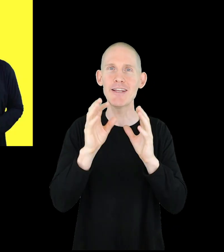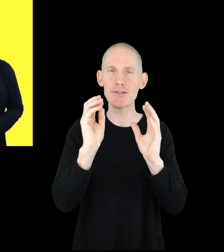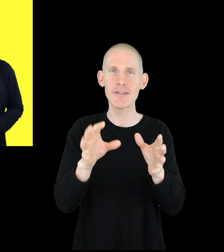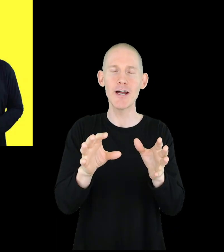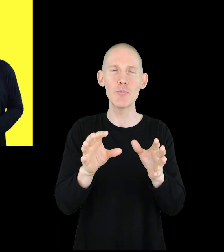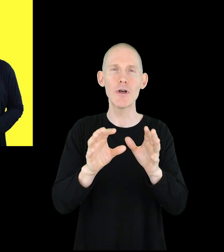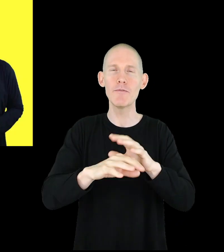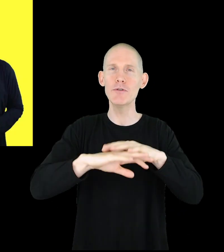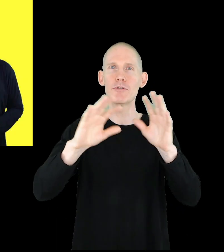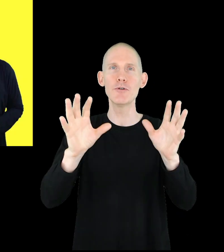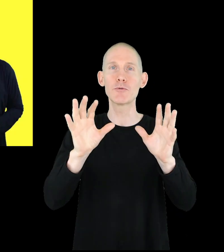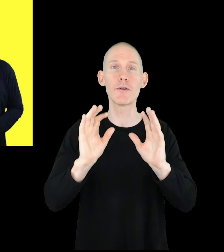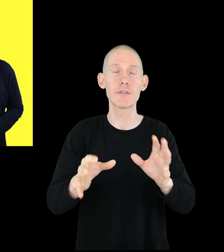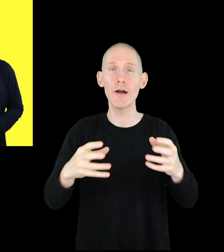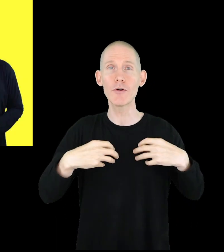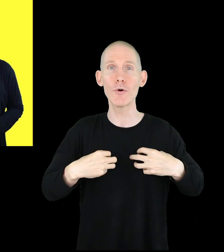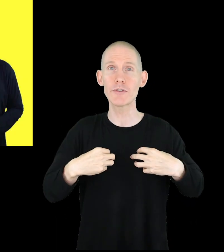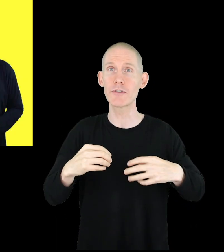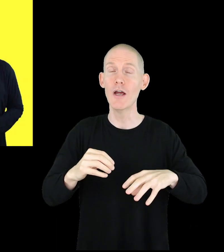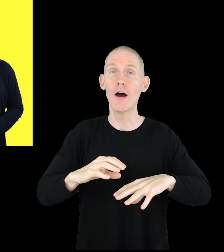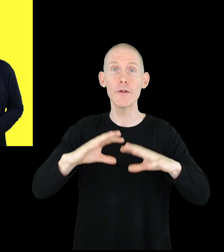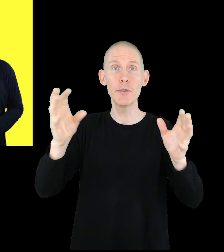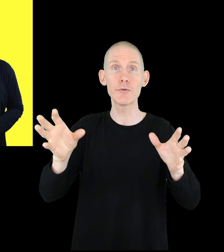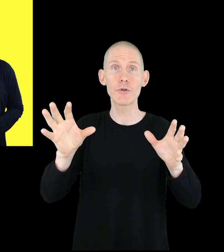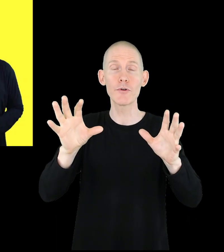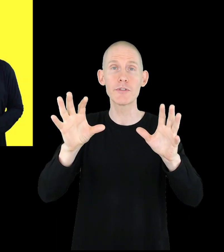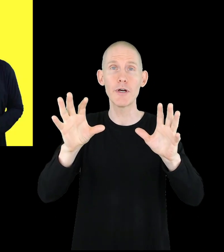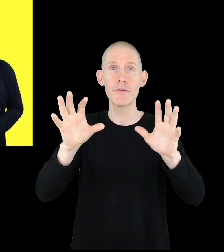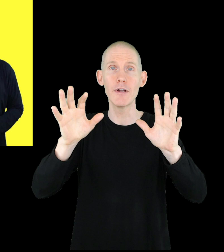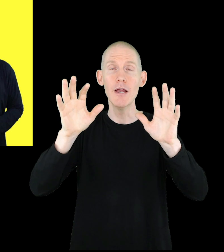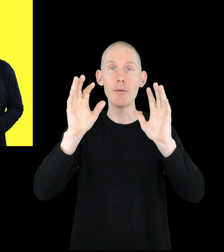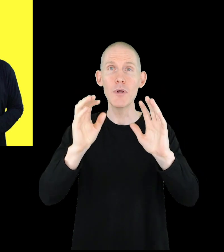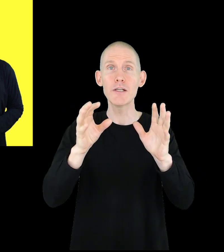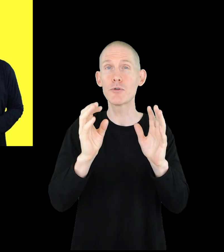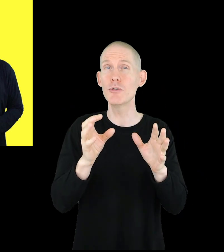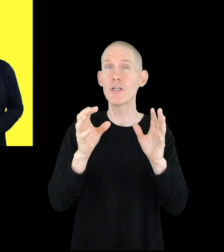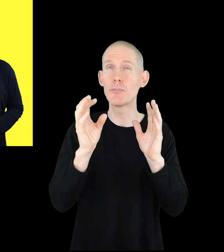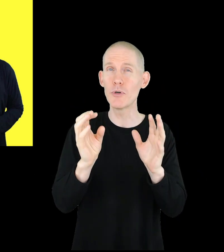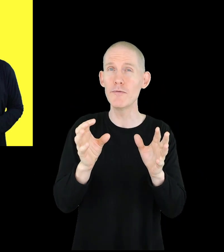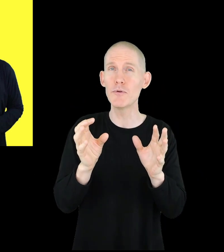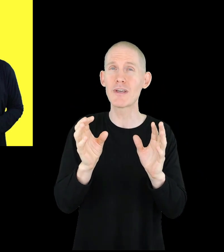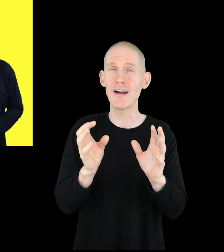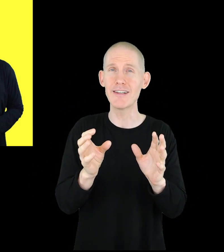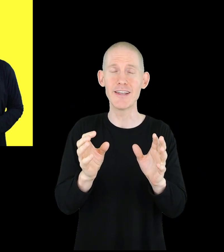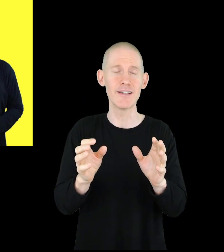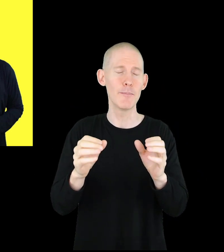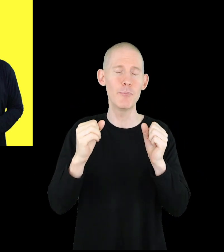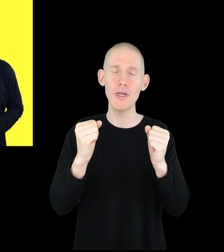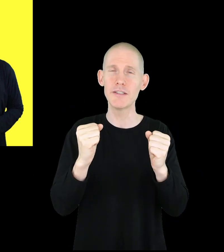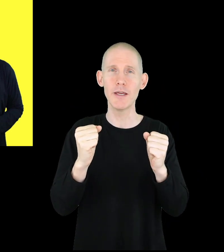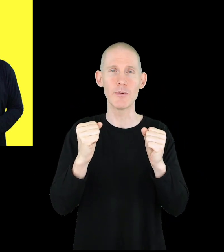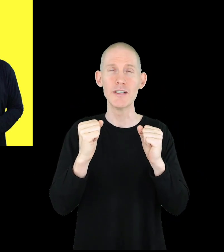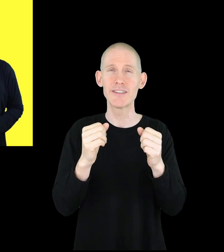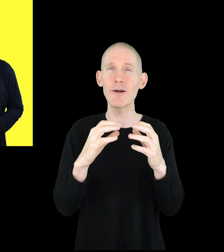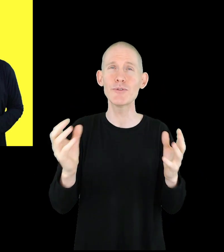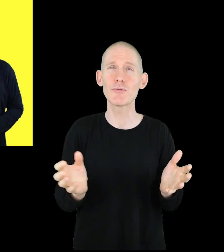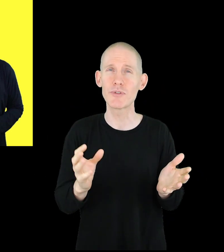your time, whatever you choose, whether it's our courses, other people's courses out there, make sure you can preview the content. A big tip. Sounds so